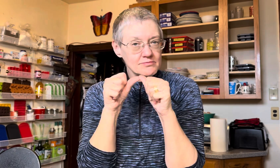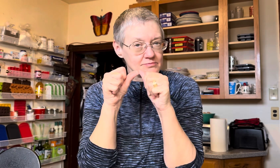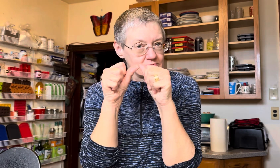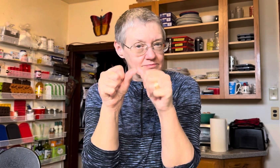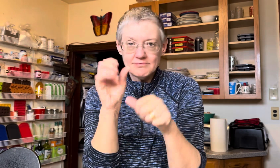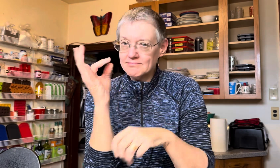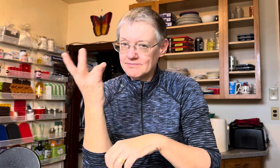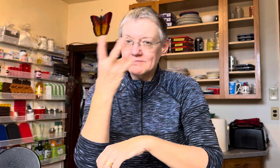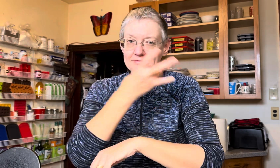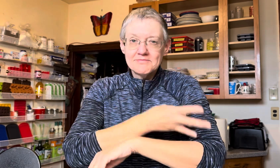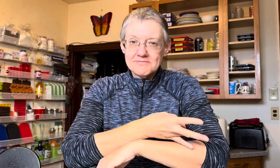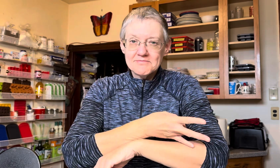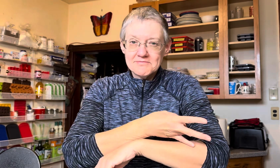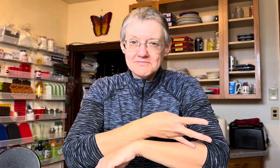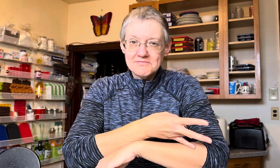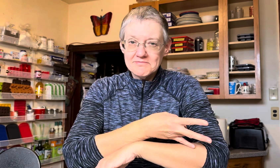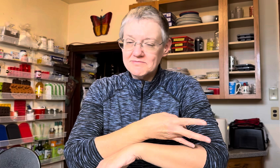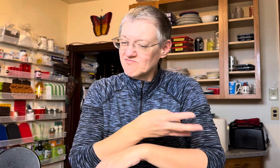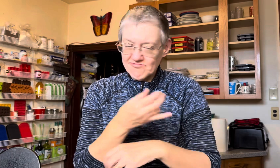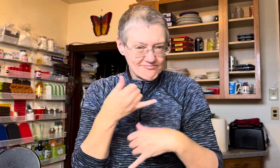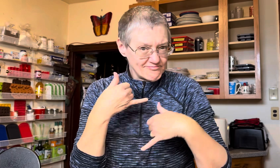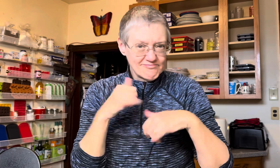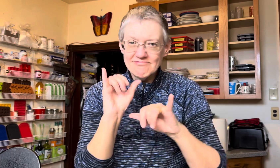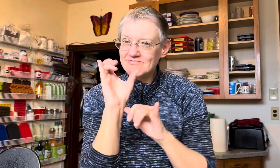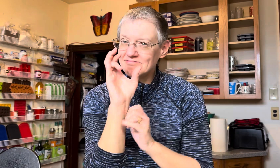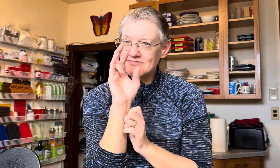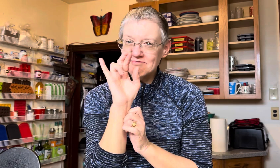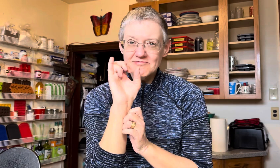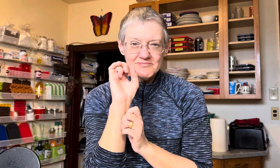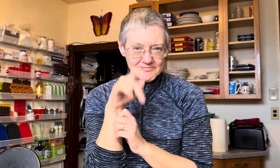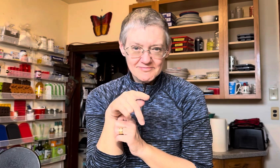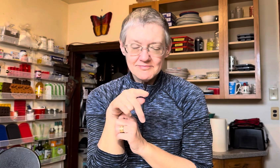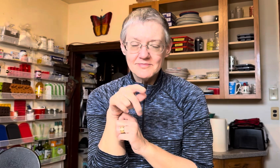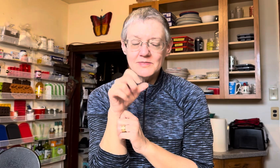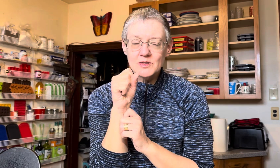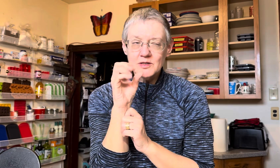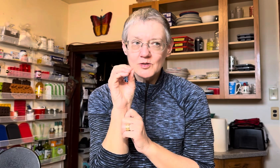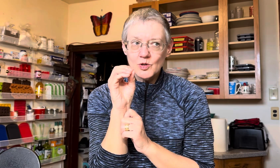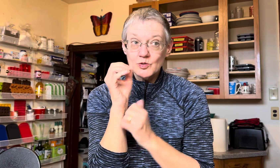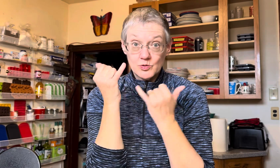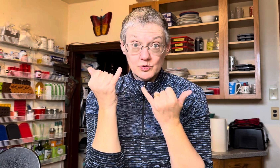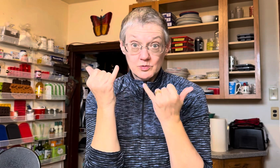6 servings and they lasted for 7 days. They were still as crisp as when I made them.